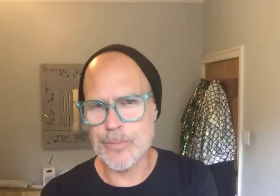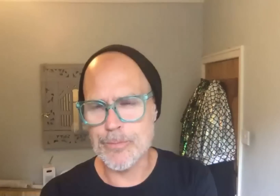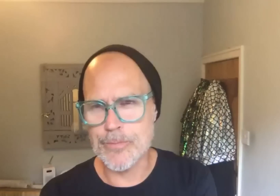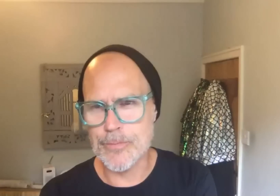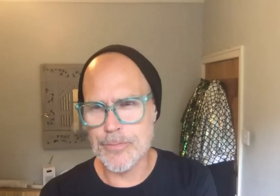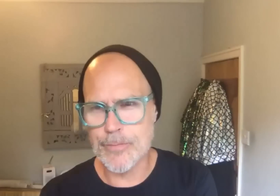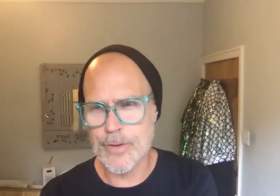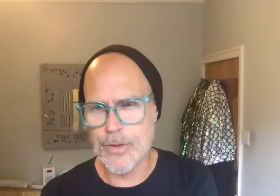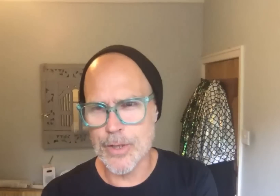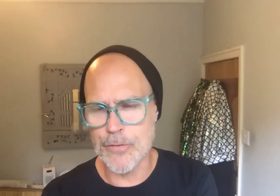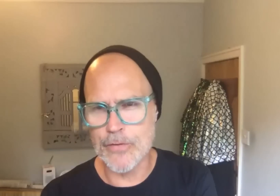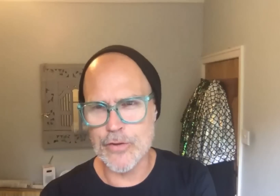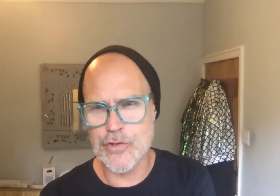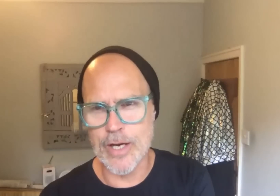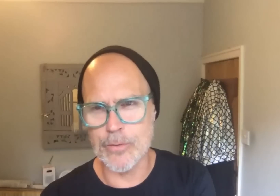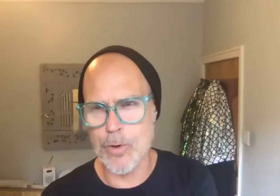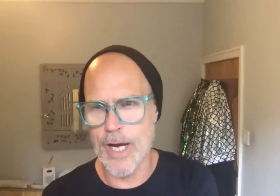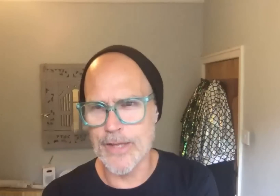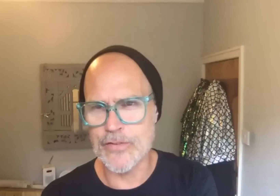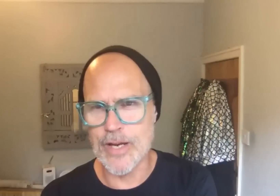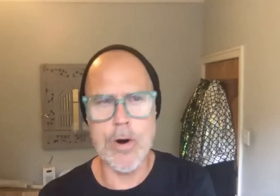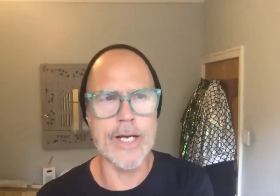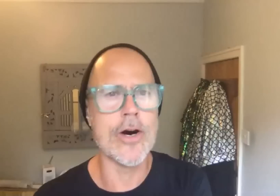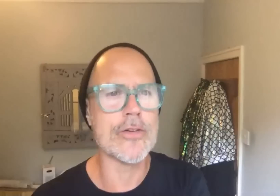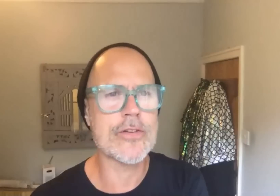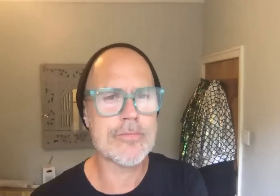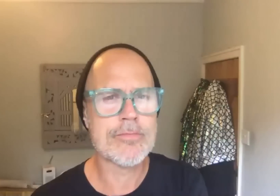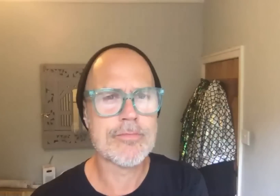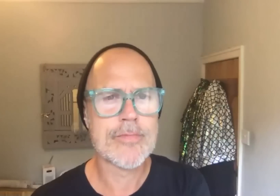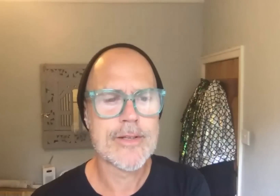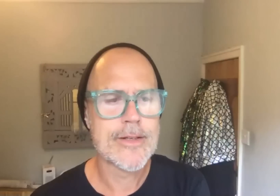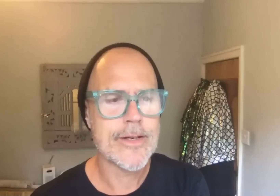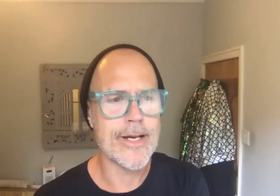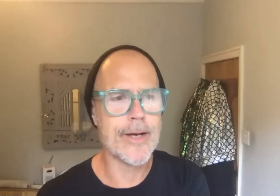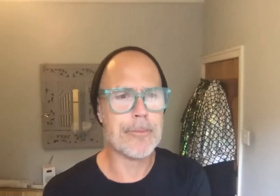Sometimes, you know, if you ask a child why, they say, why not?